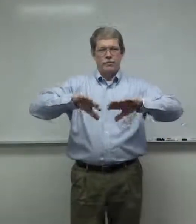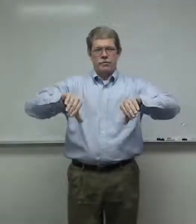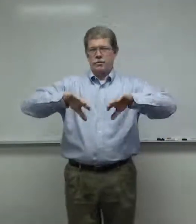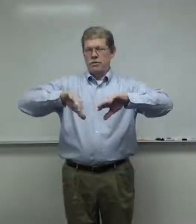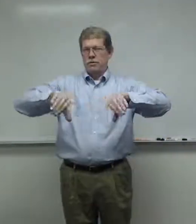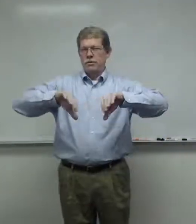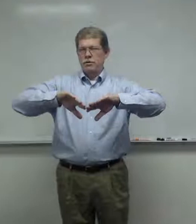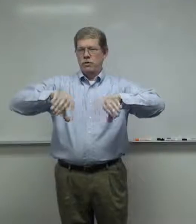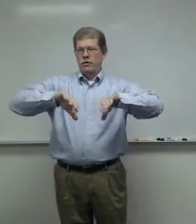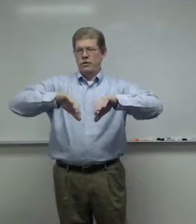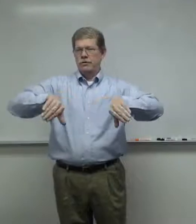The swim goes.